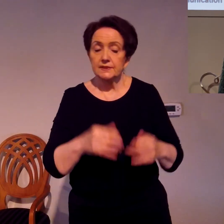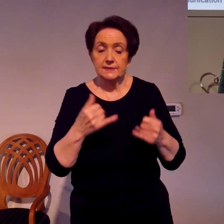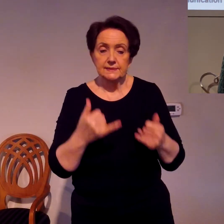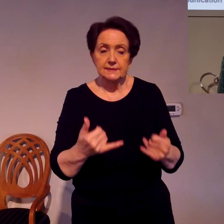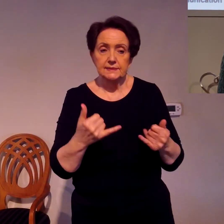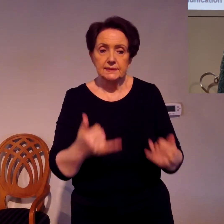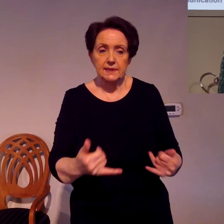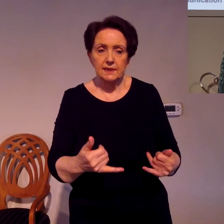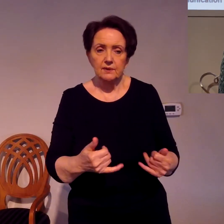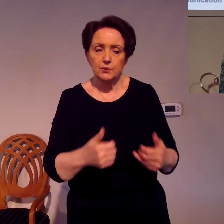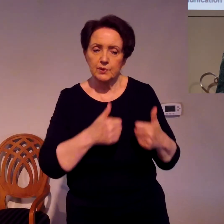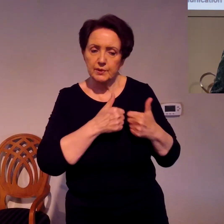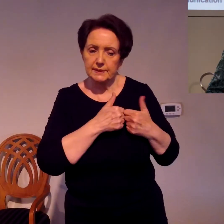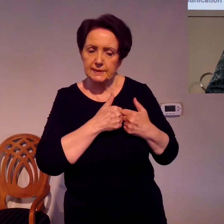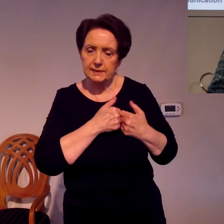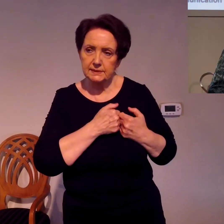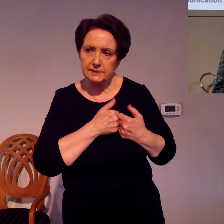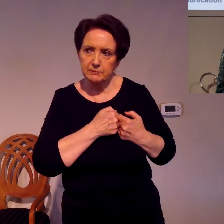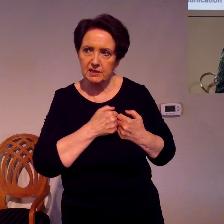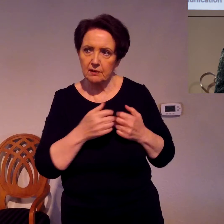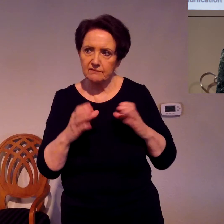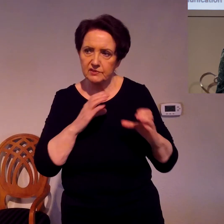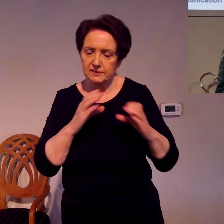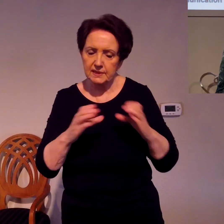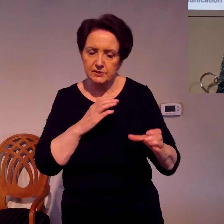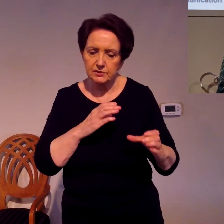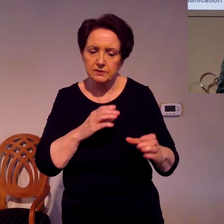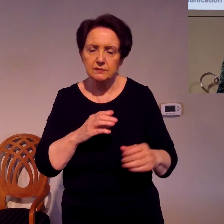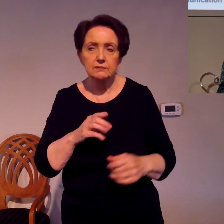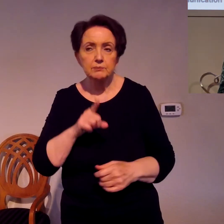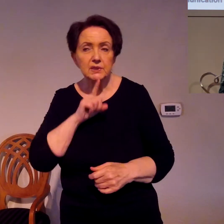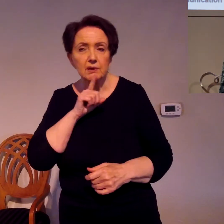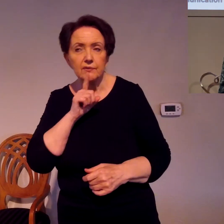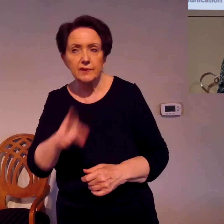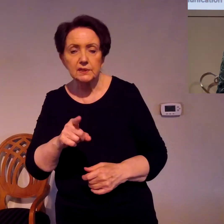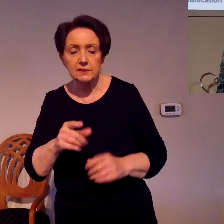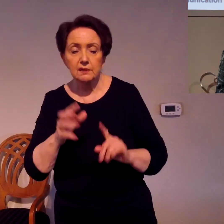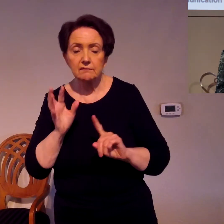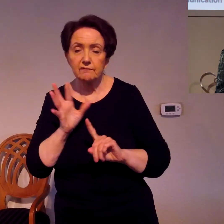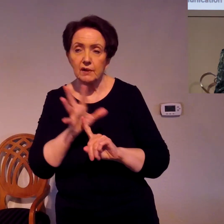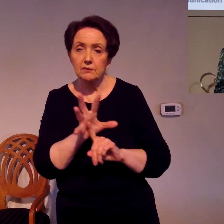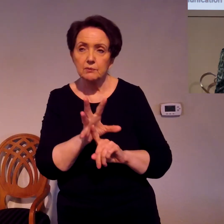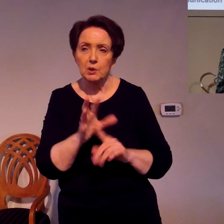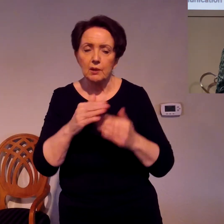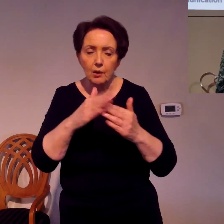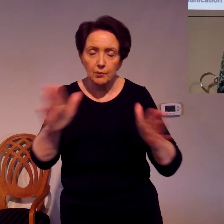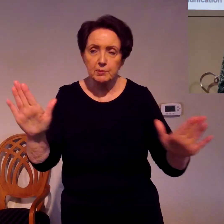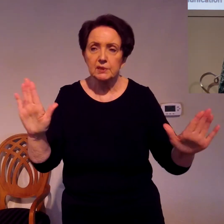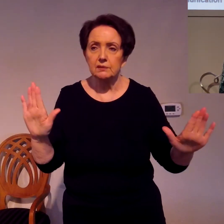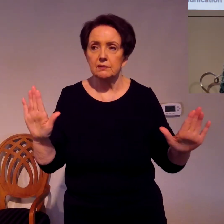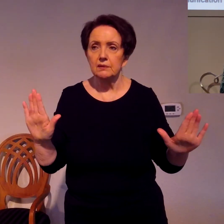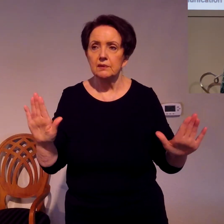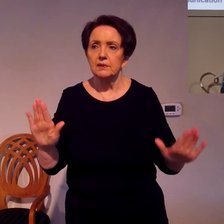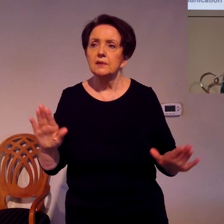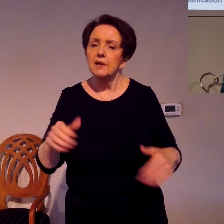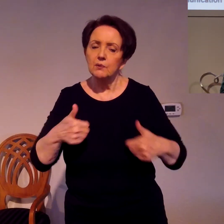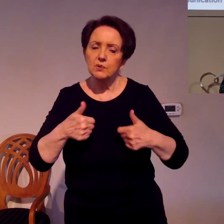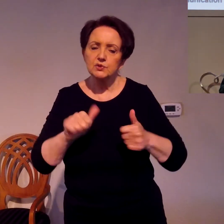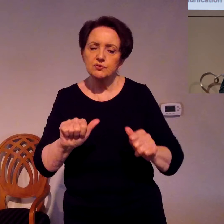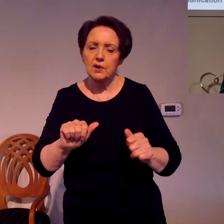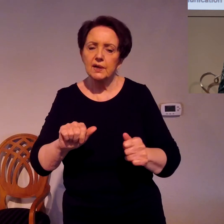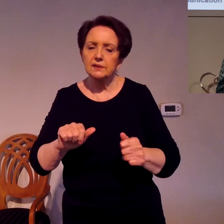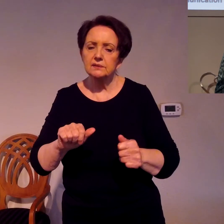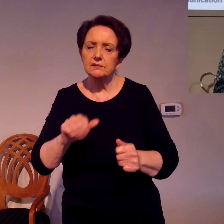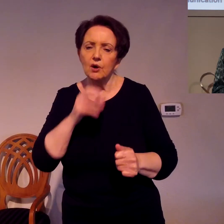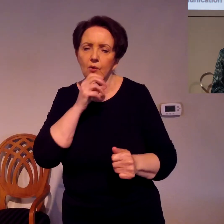very intimate conversation. We're being authentic, we're being vulnerable, we're being open, and we're really trying to clear